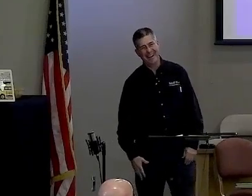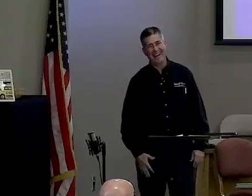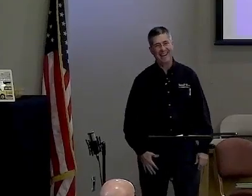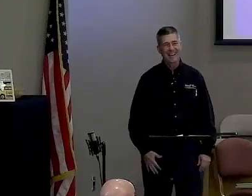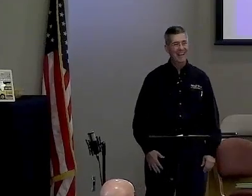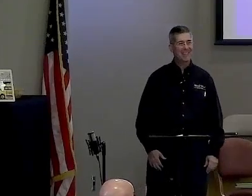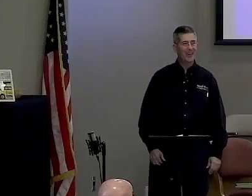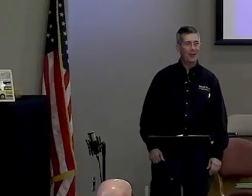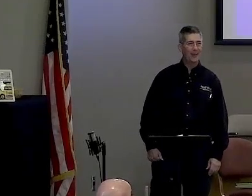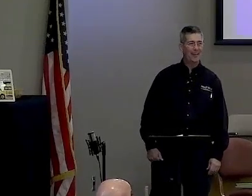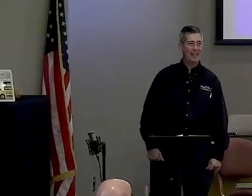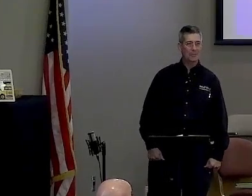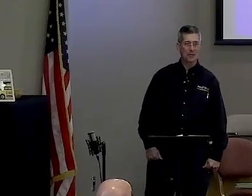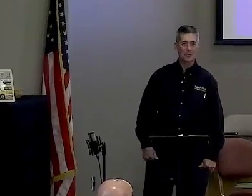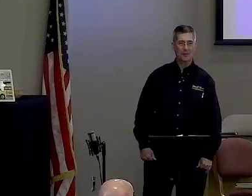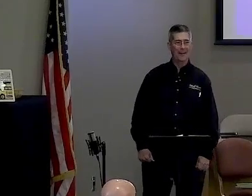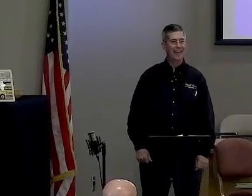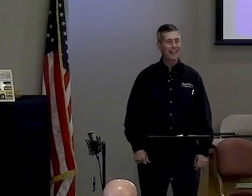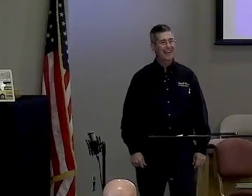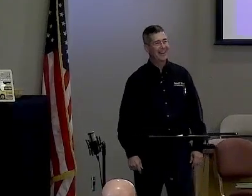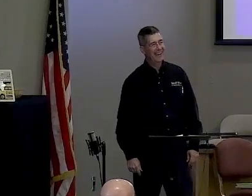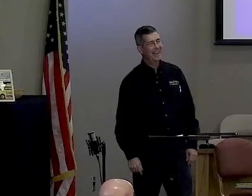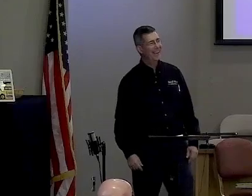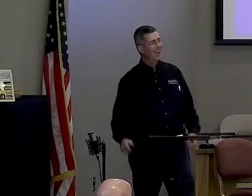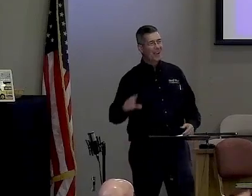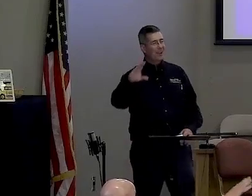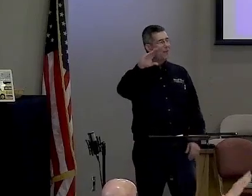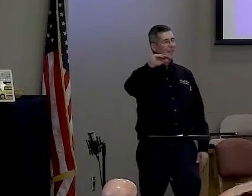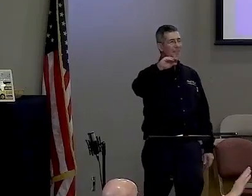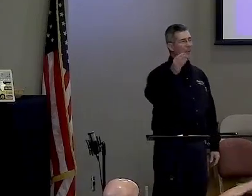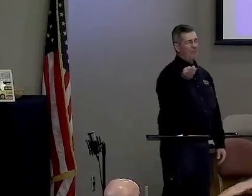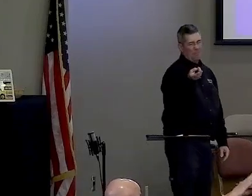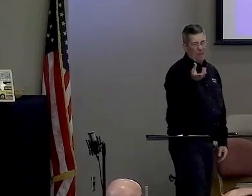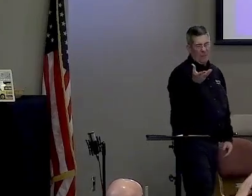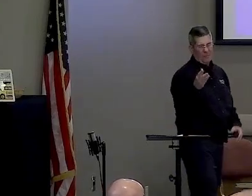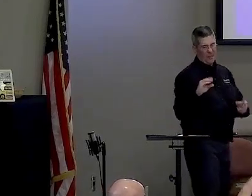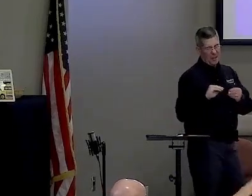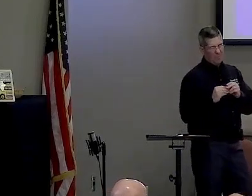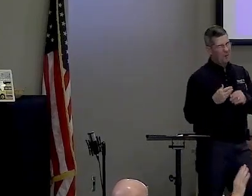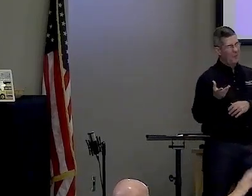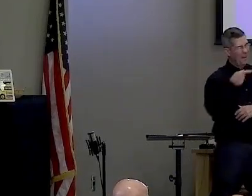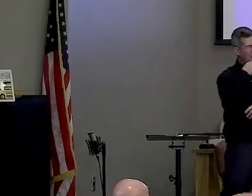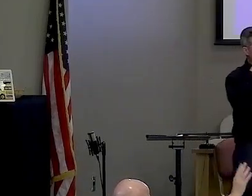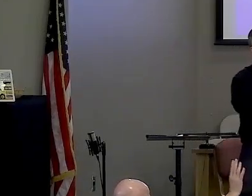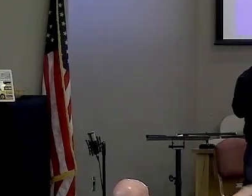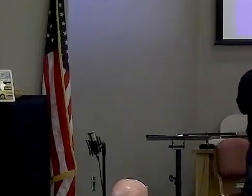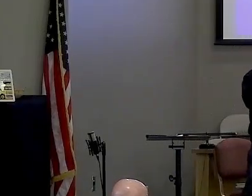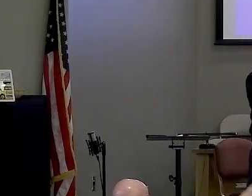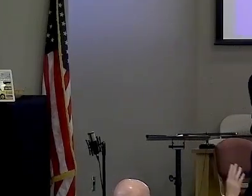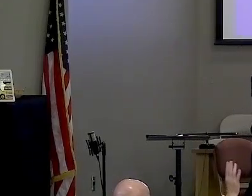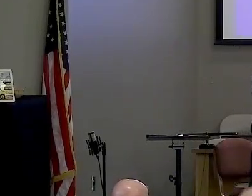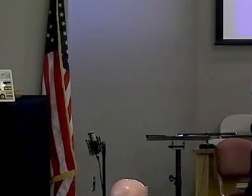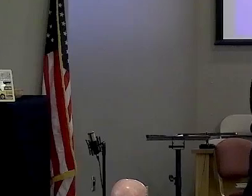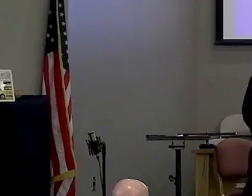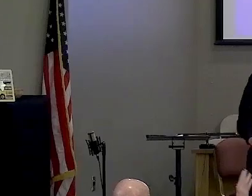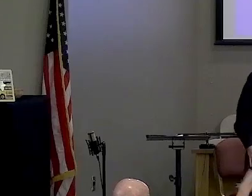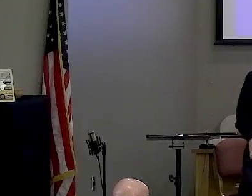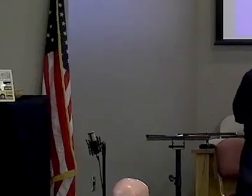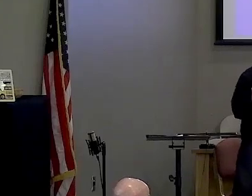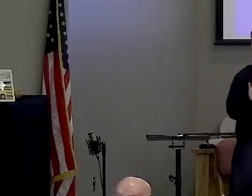He said, are you hearing? I'm so sorry. We have a pitiful number of hearing people. I'm deaf. How wonderful.